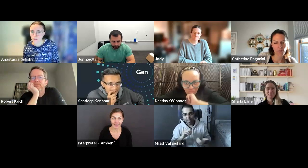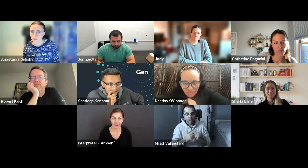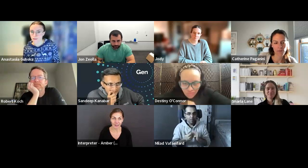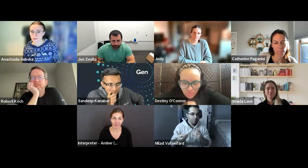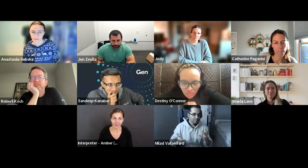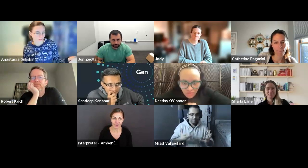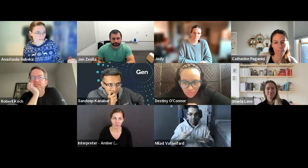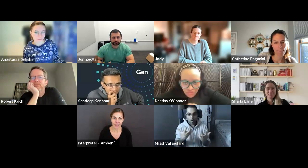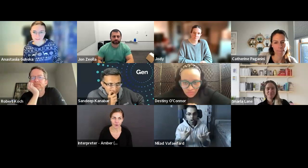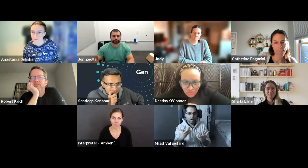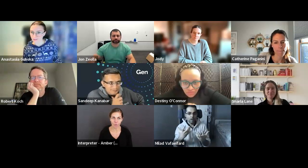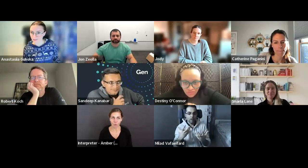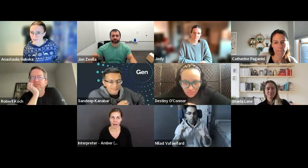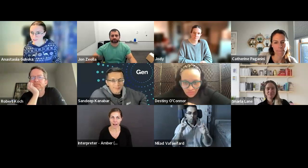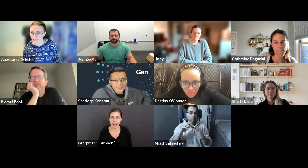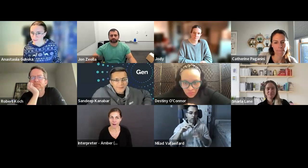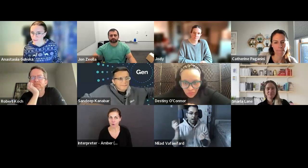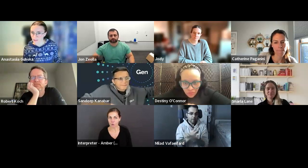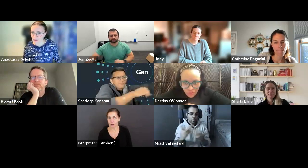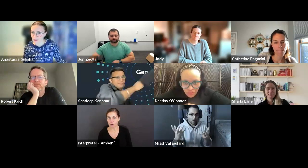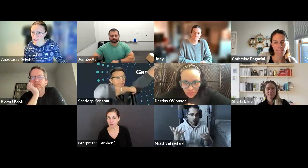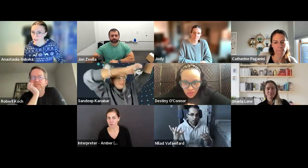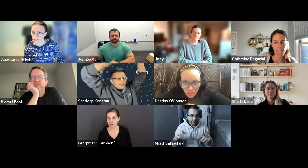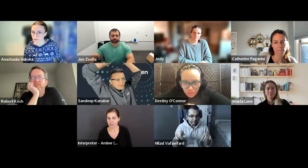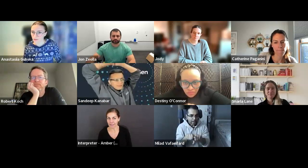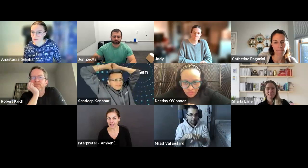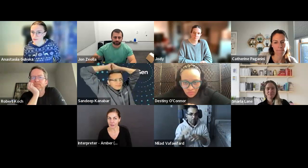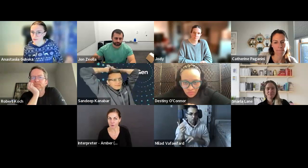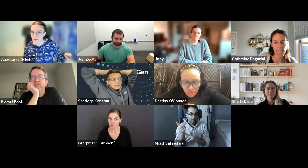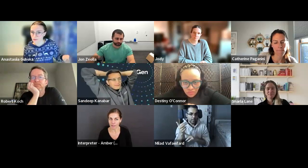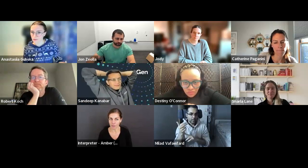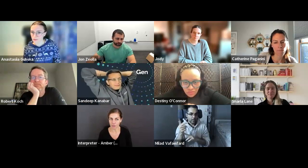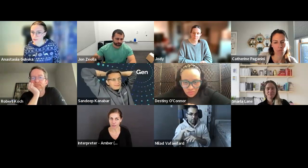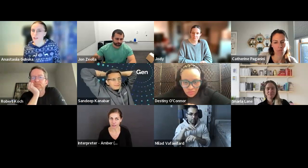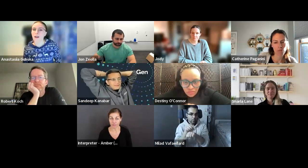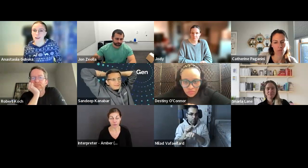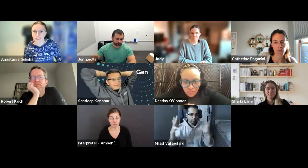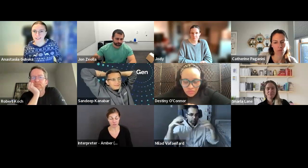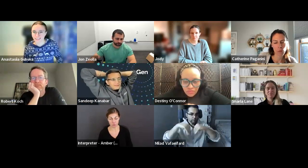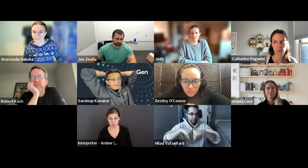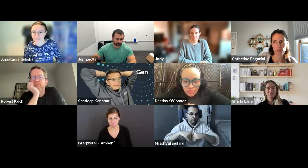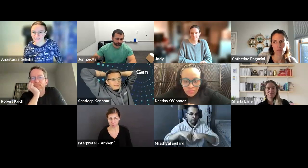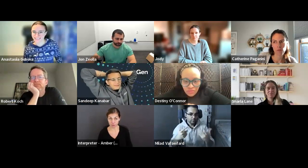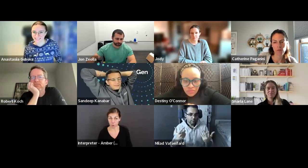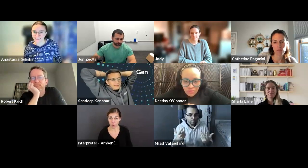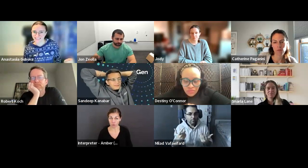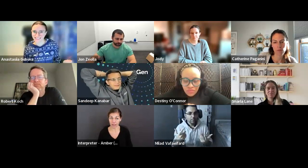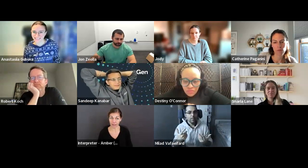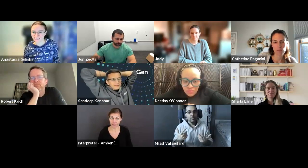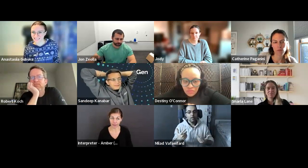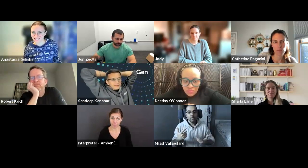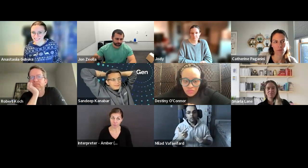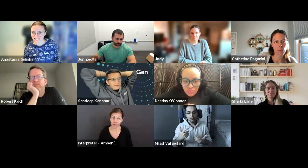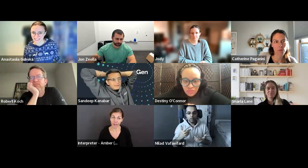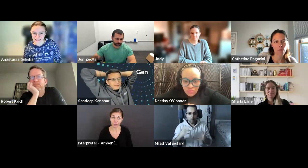I'm like, wow, how do we go about doing that? I want to make sure that, I mean, I do want to make sure that we're all staying